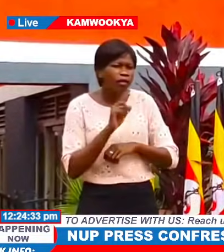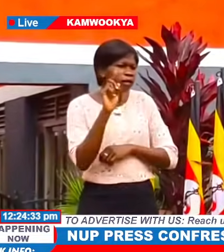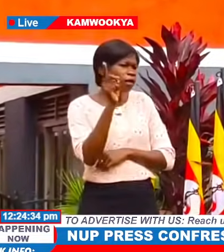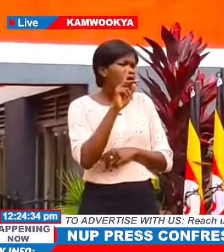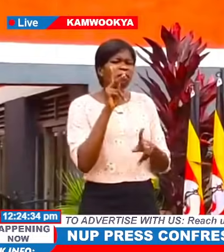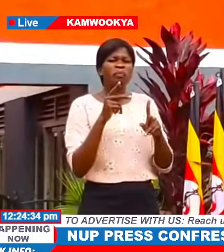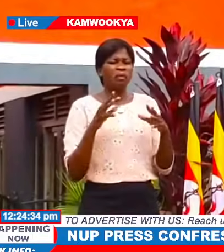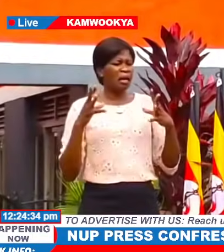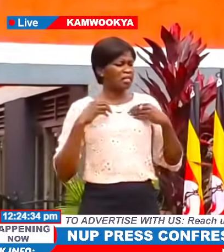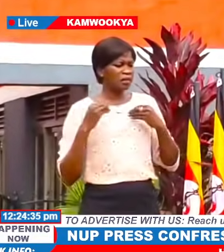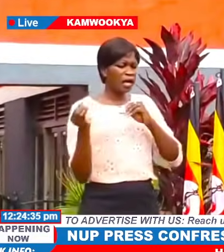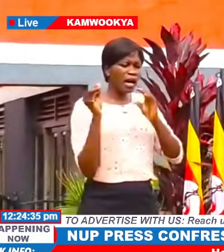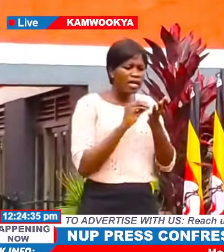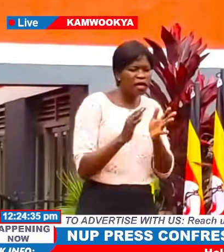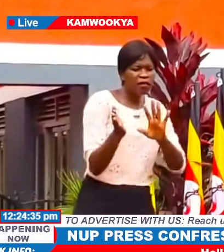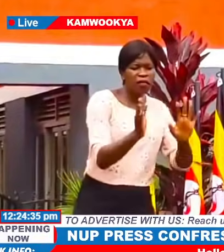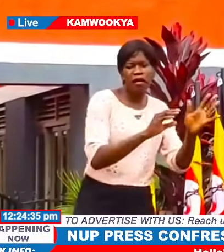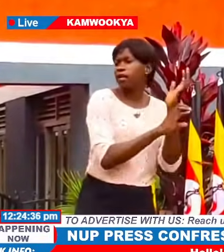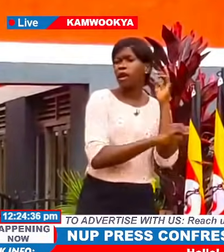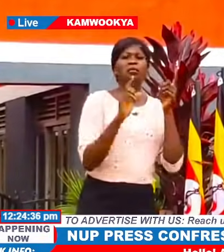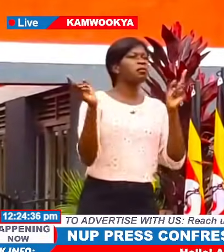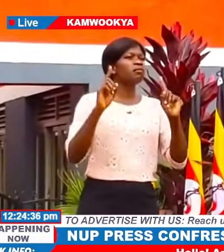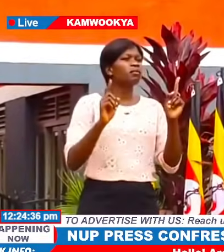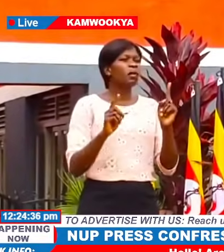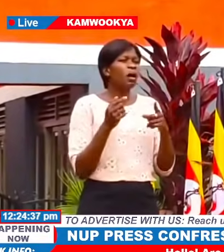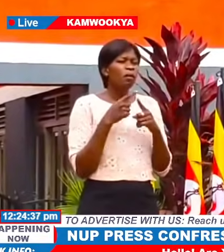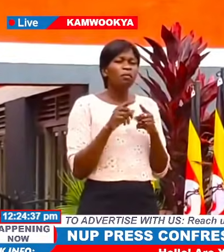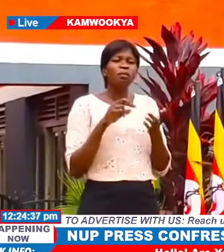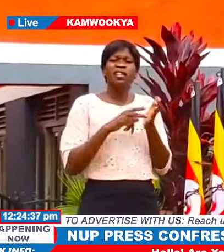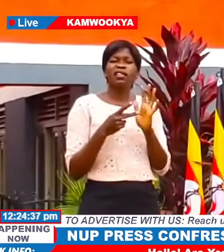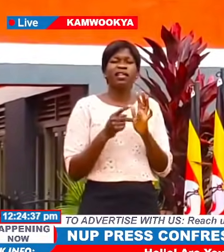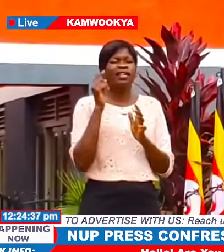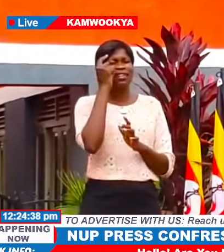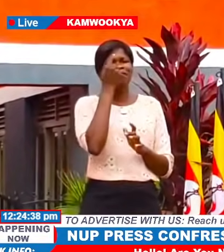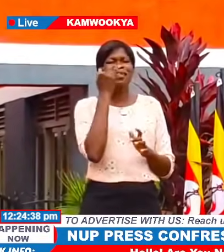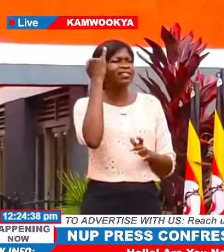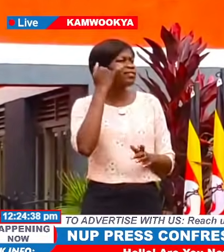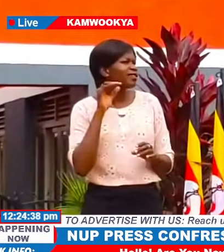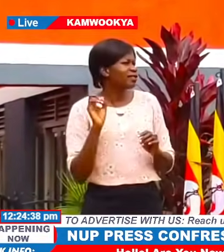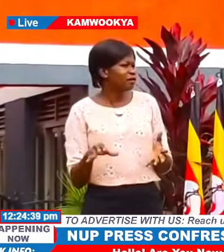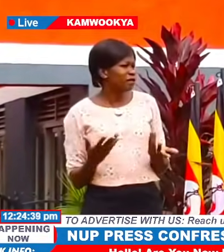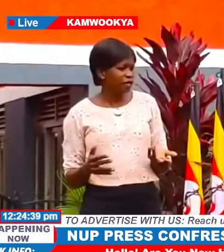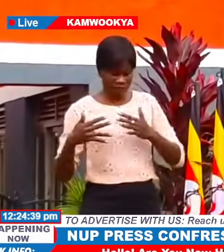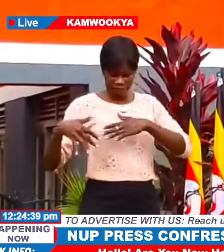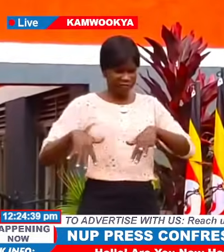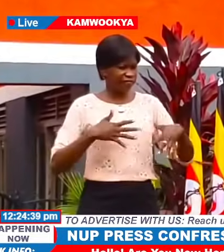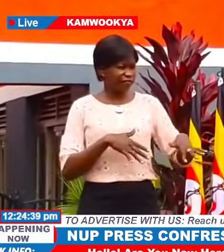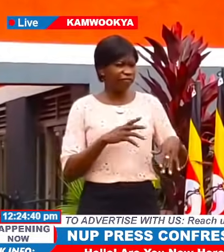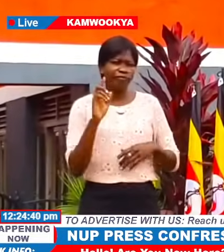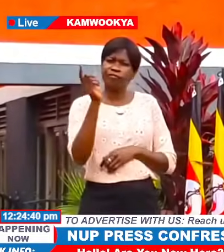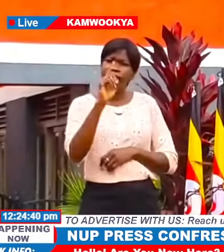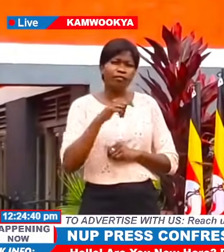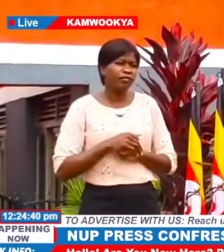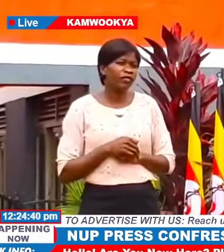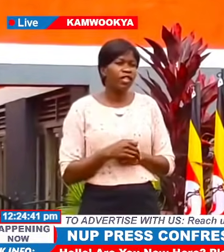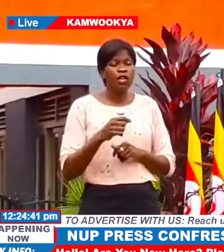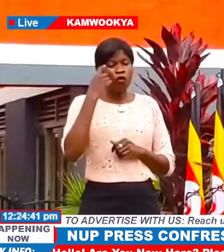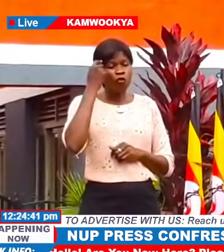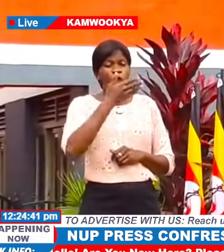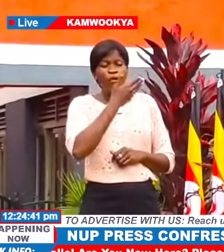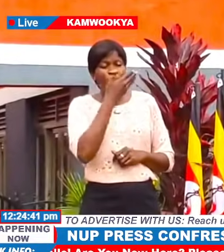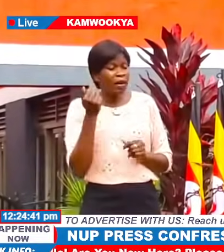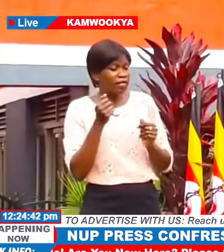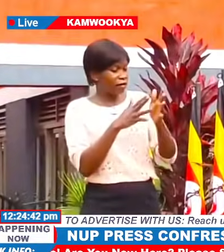why should they come back here? So that shows you the sloppiness of government. Can we get serious for the betterment of our